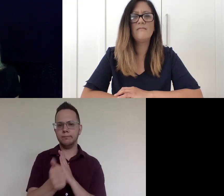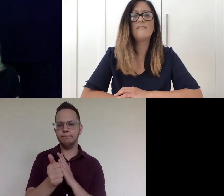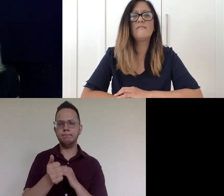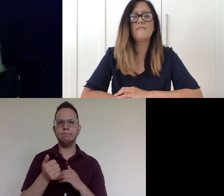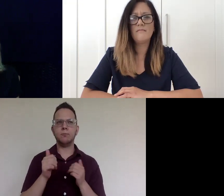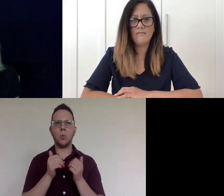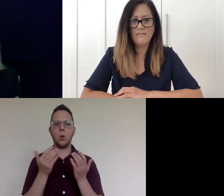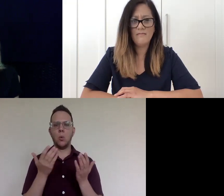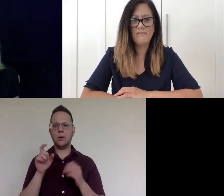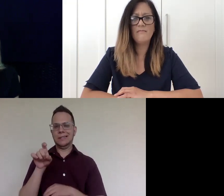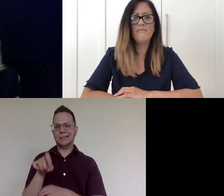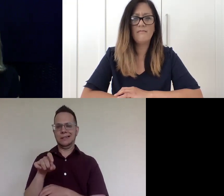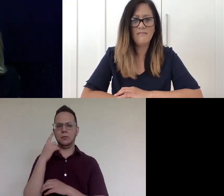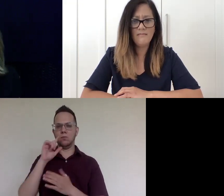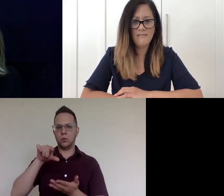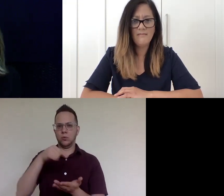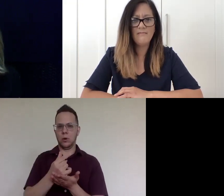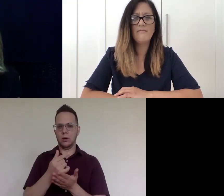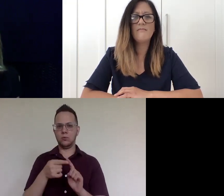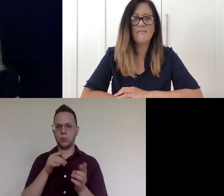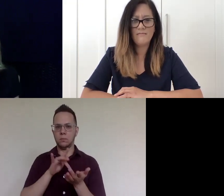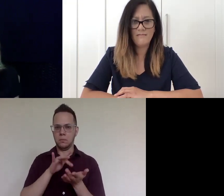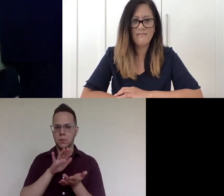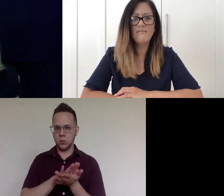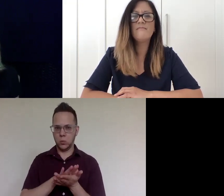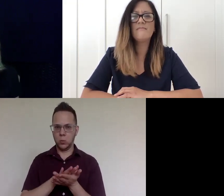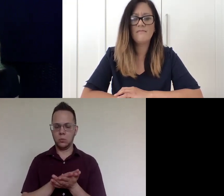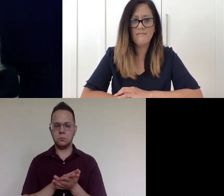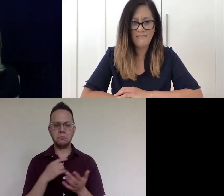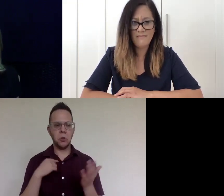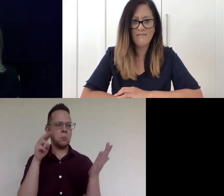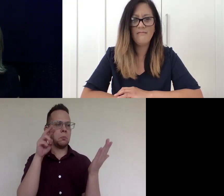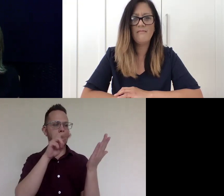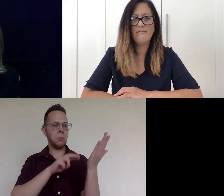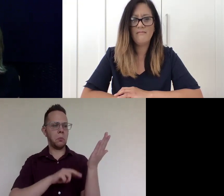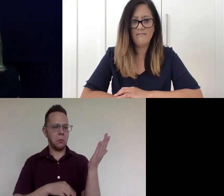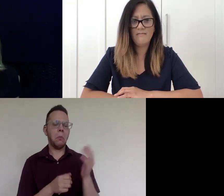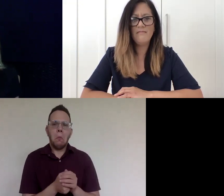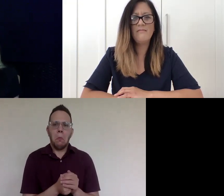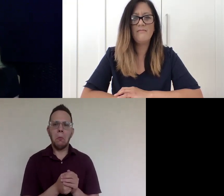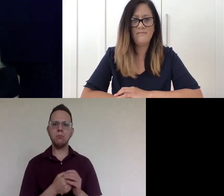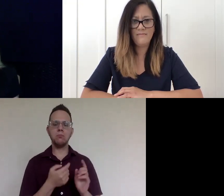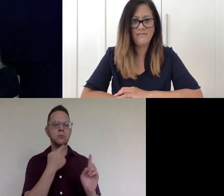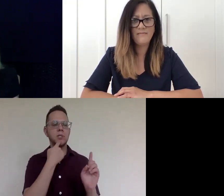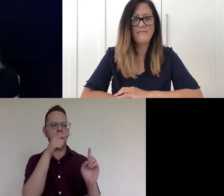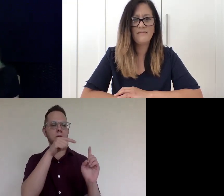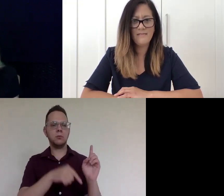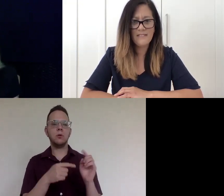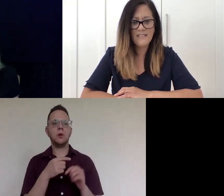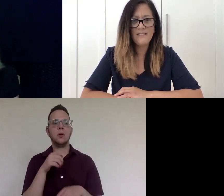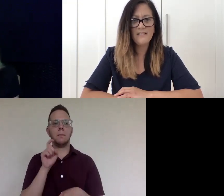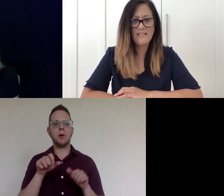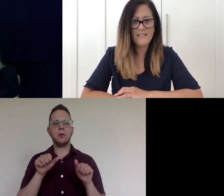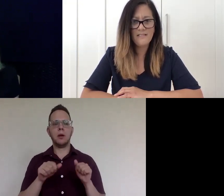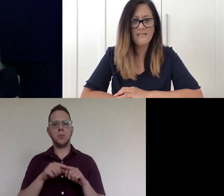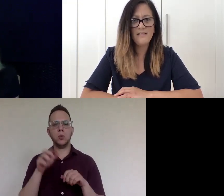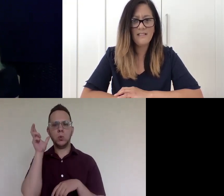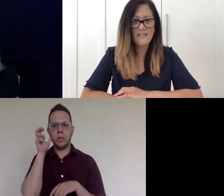behavior, for use of technology, some graduation requirements. I read through all of them, and they were